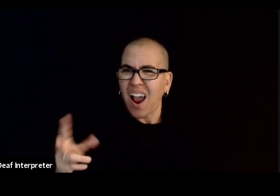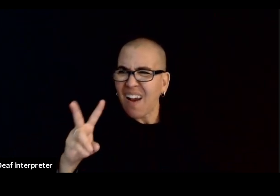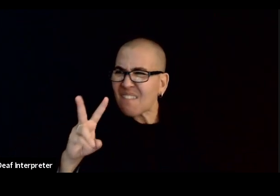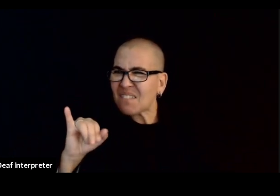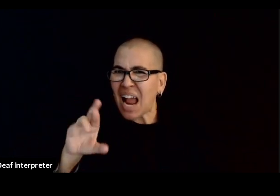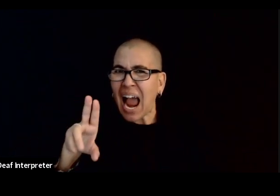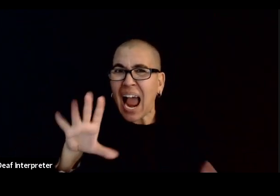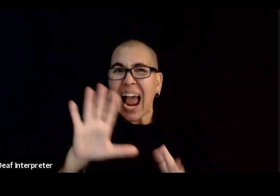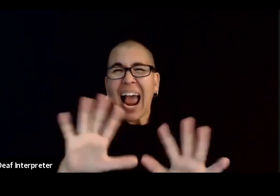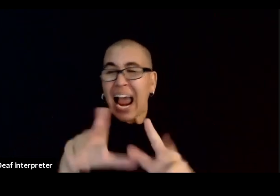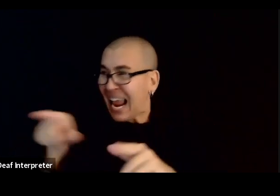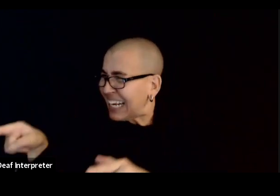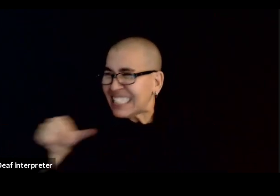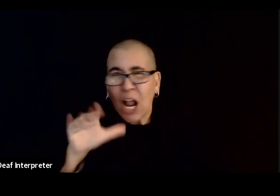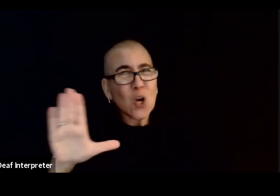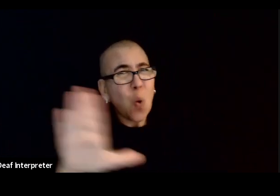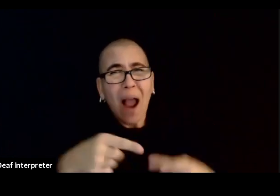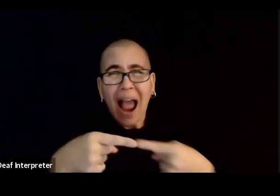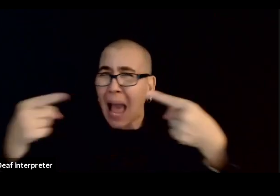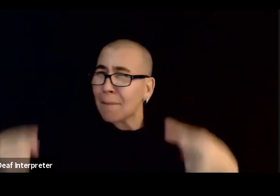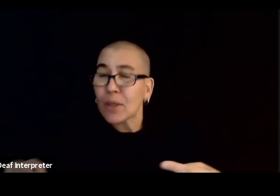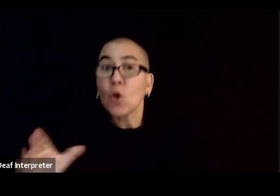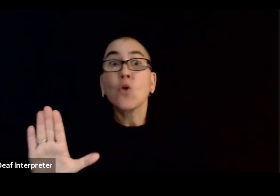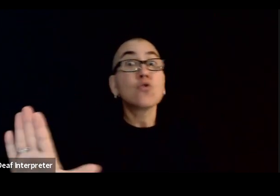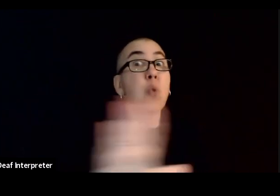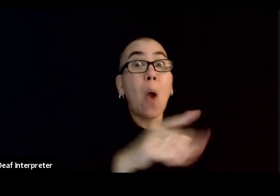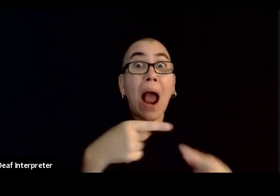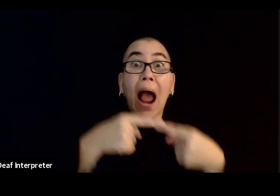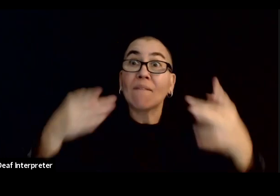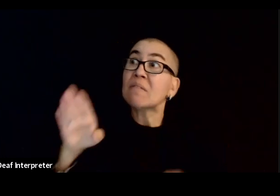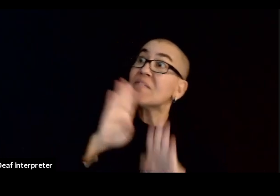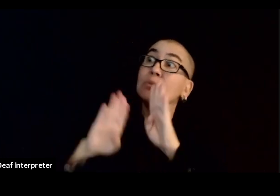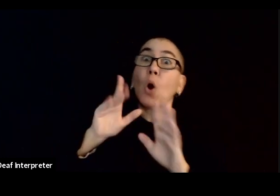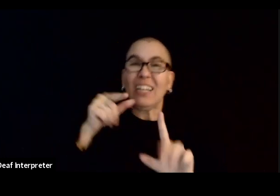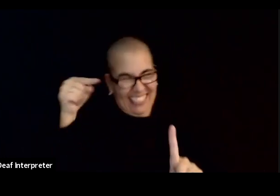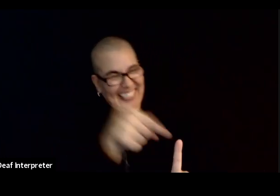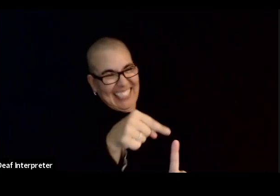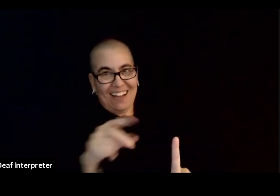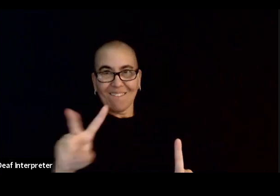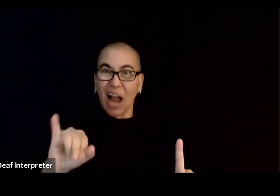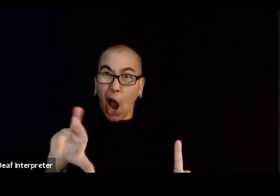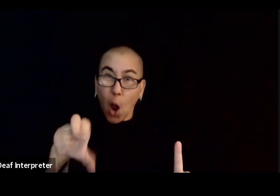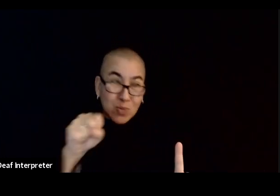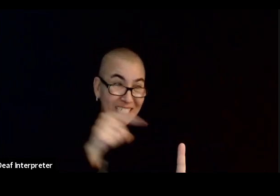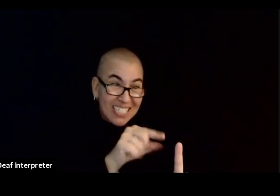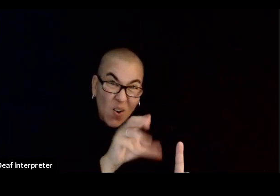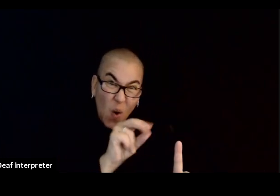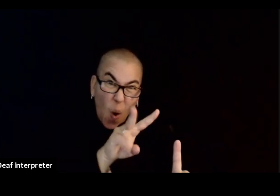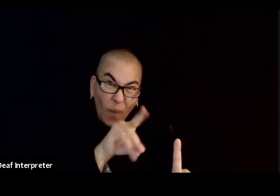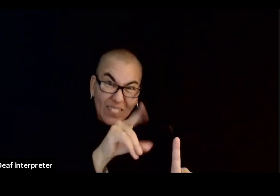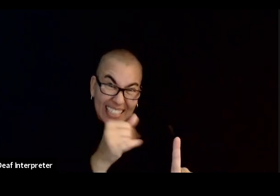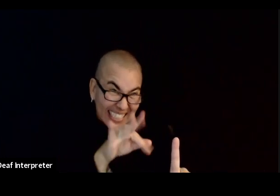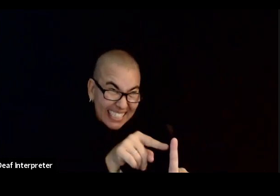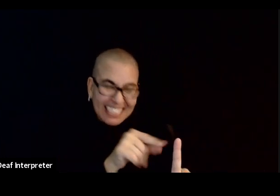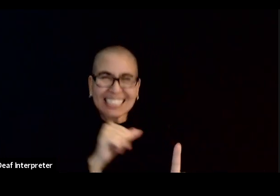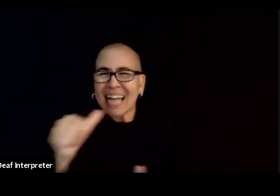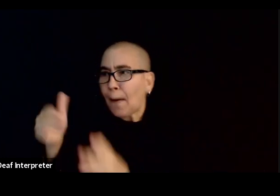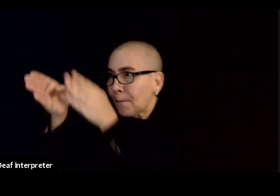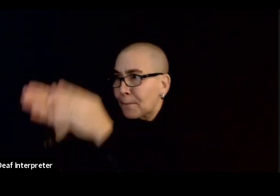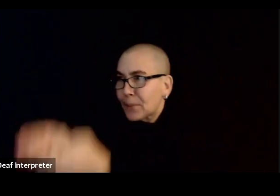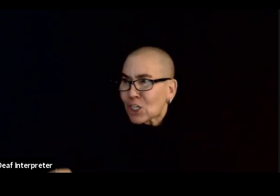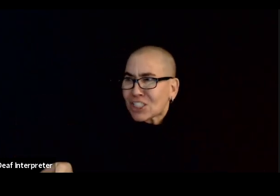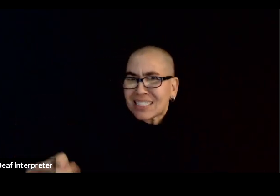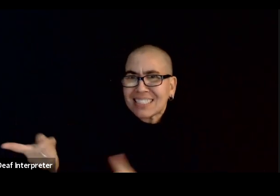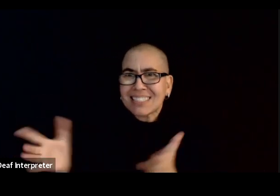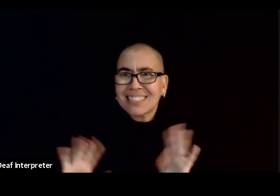We're definitely concerned about the instance that that the CDC and Casper teams